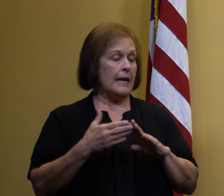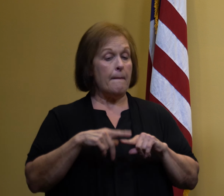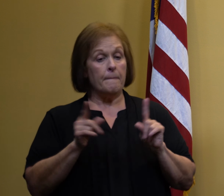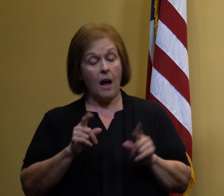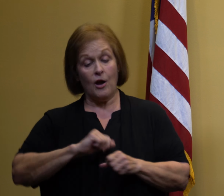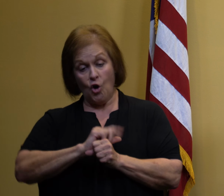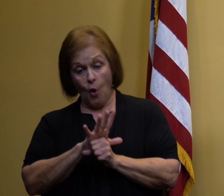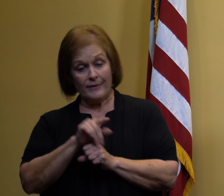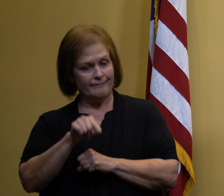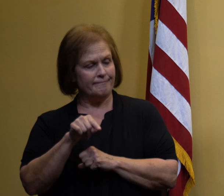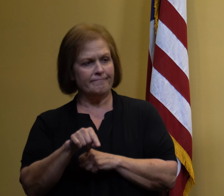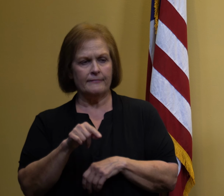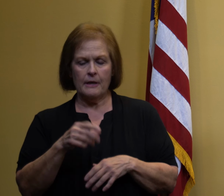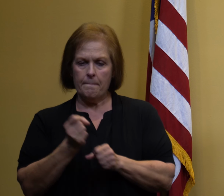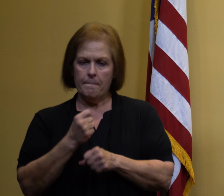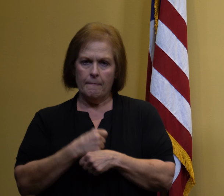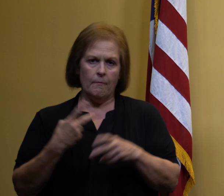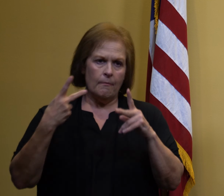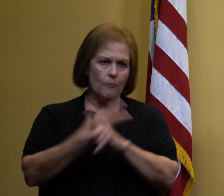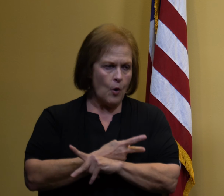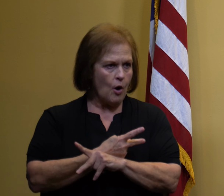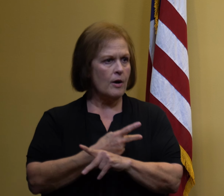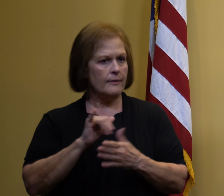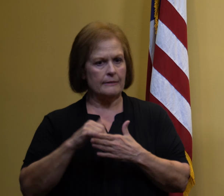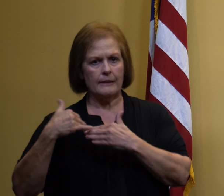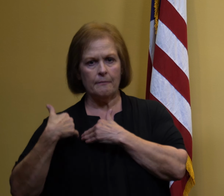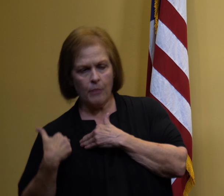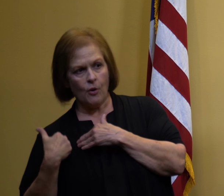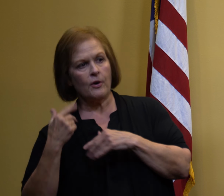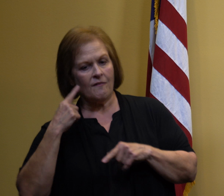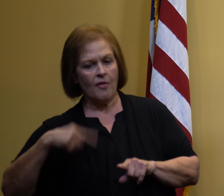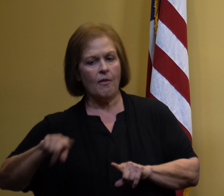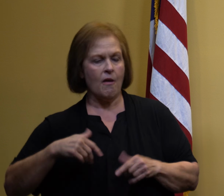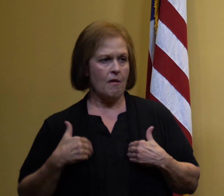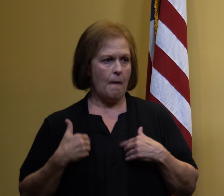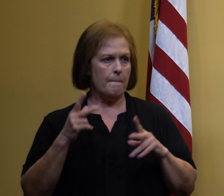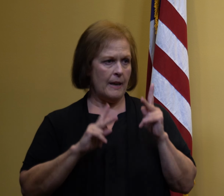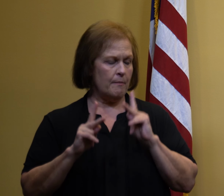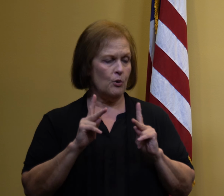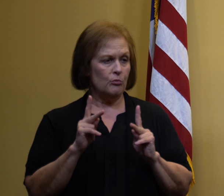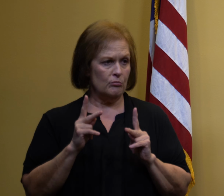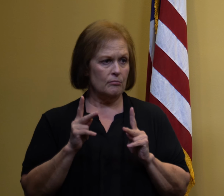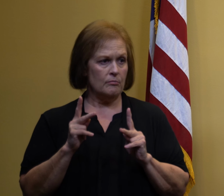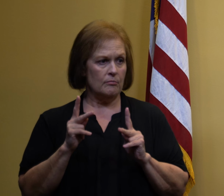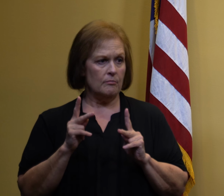But COVID has made it harder, meaning the burden that it's put on our young people from,